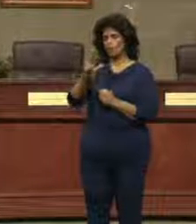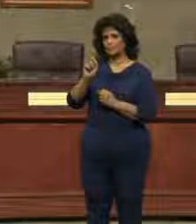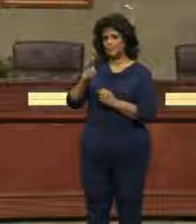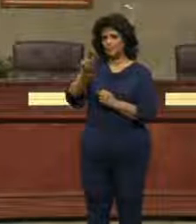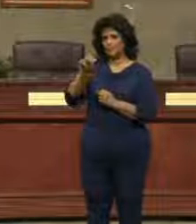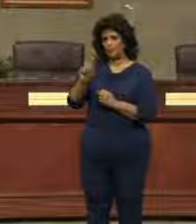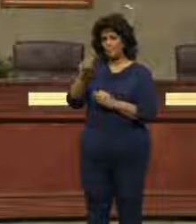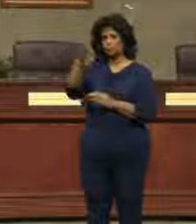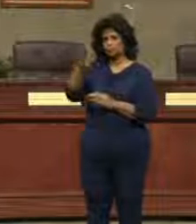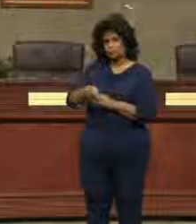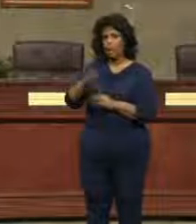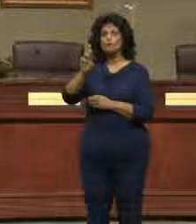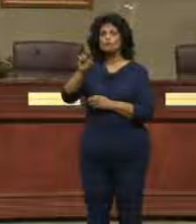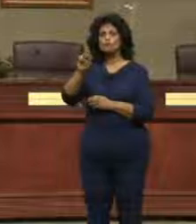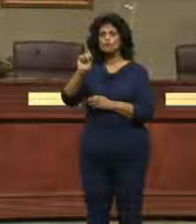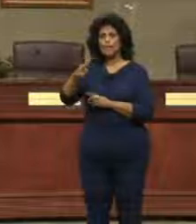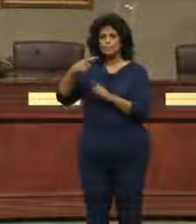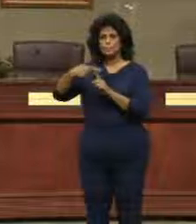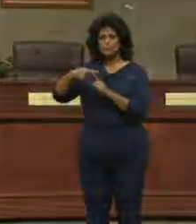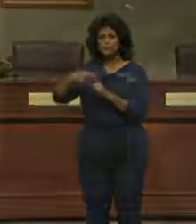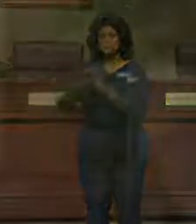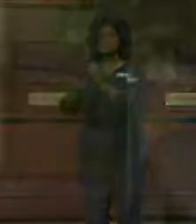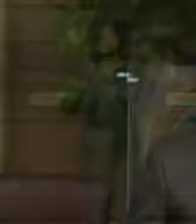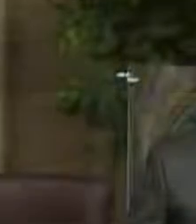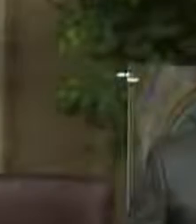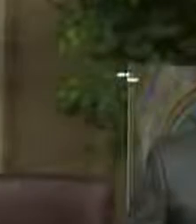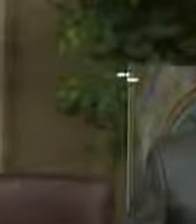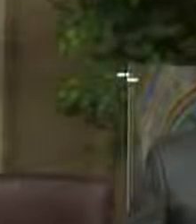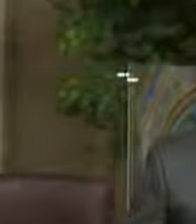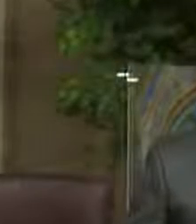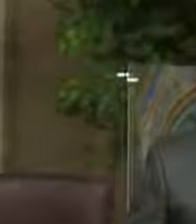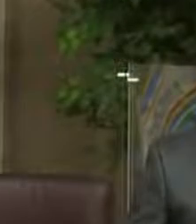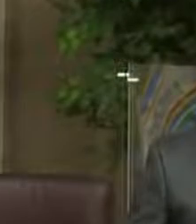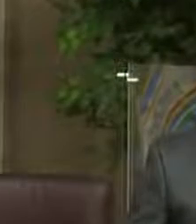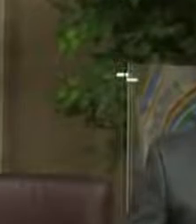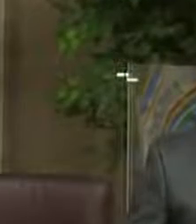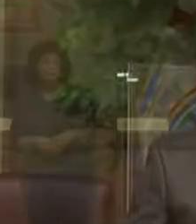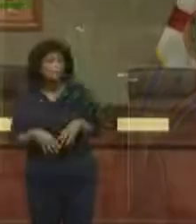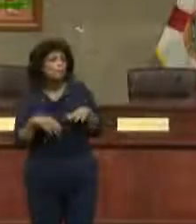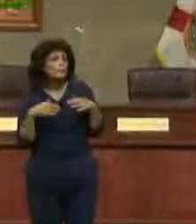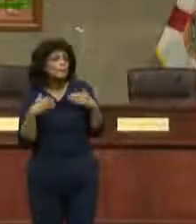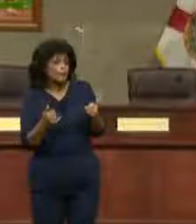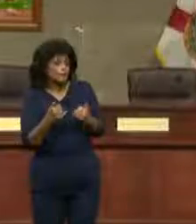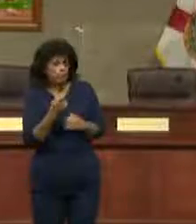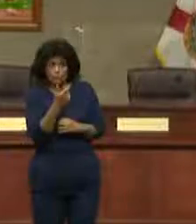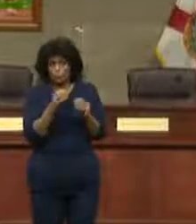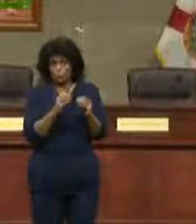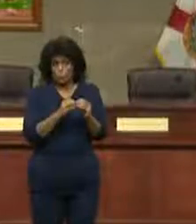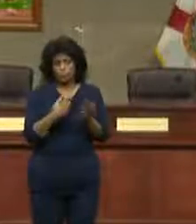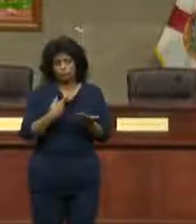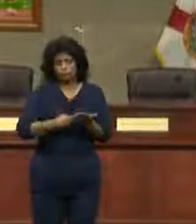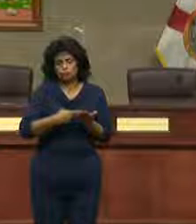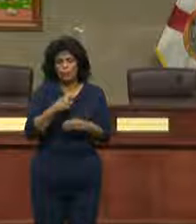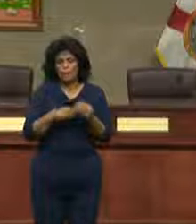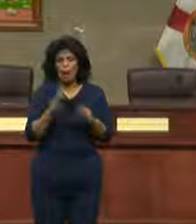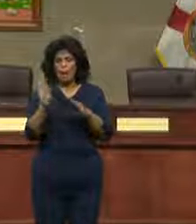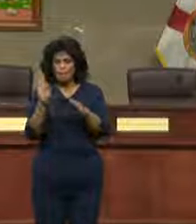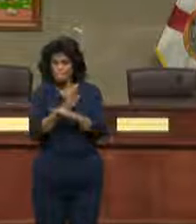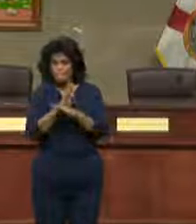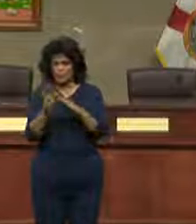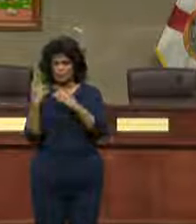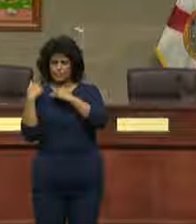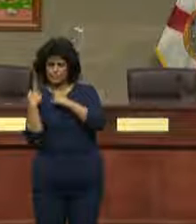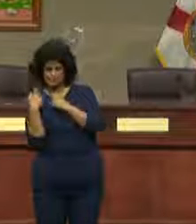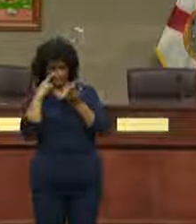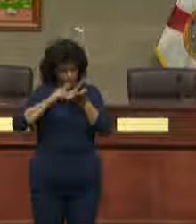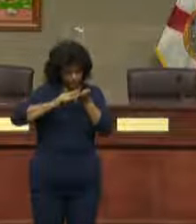ocfl.net/rental assistance. And finally, I want to talk a little bit about our business compliance or strike teams. They have